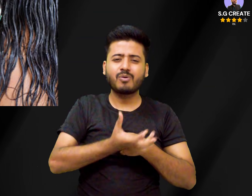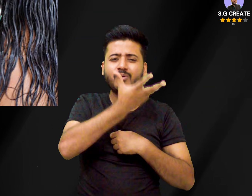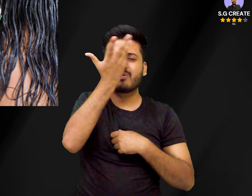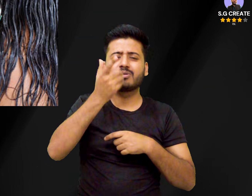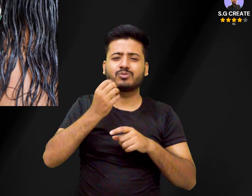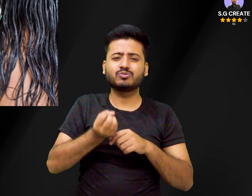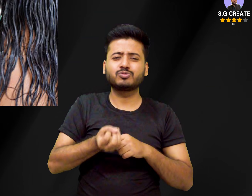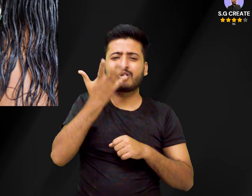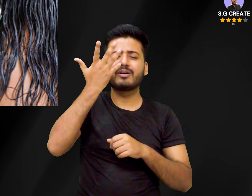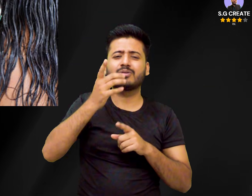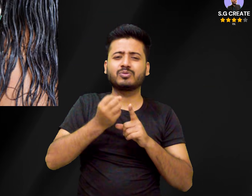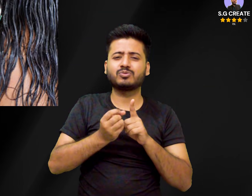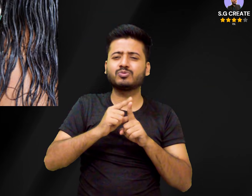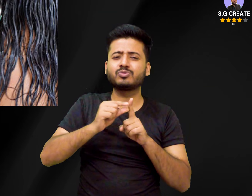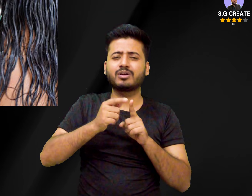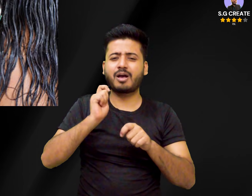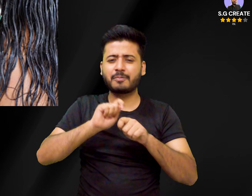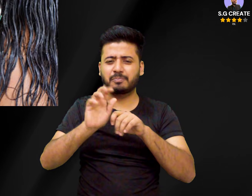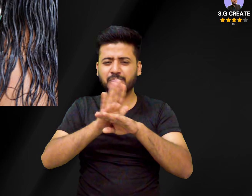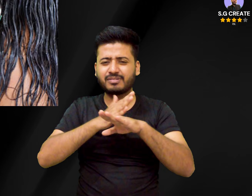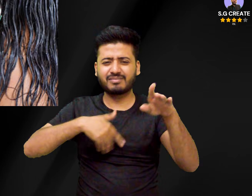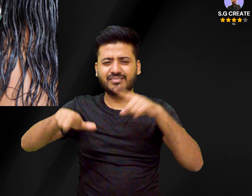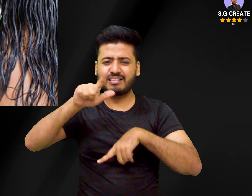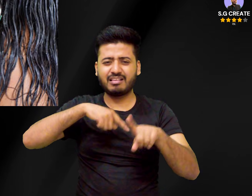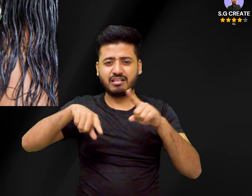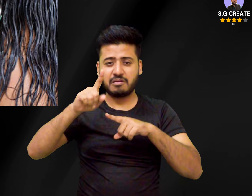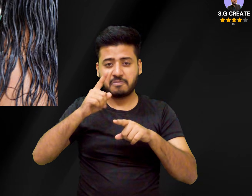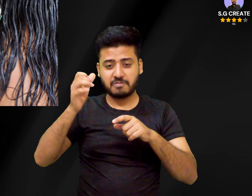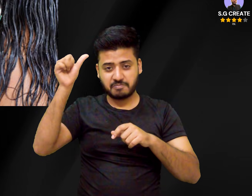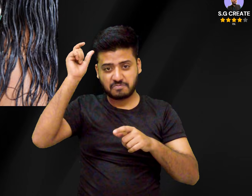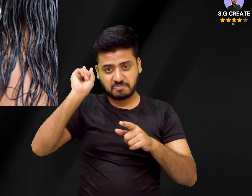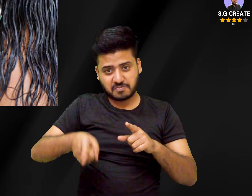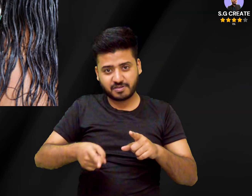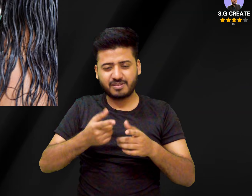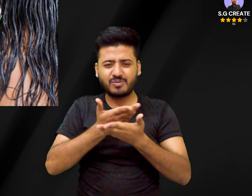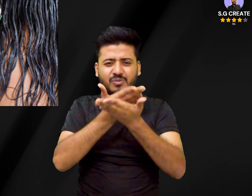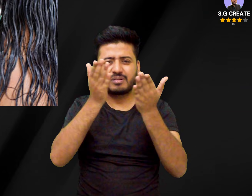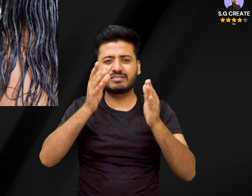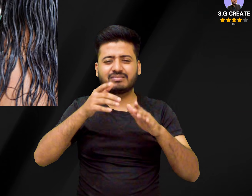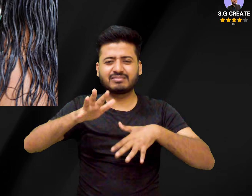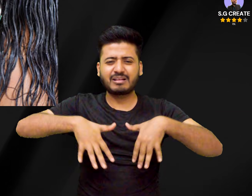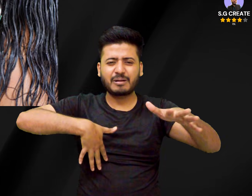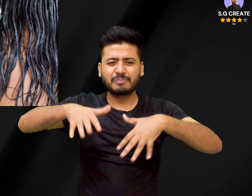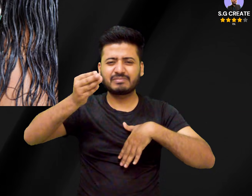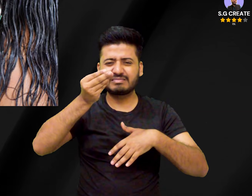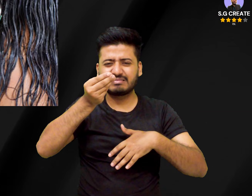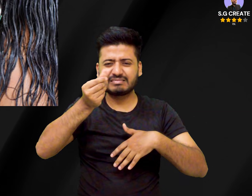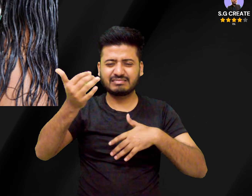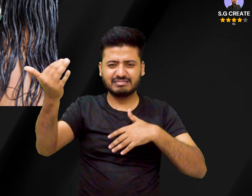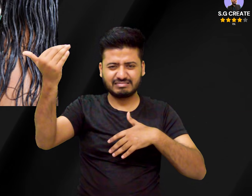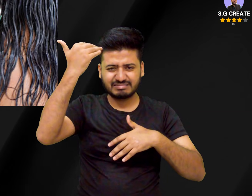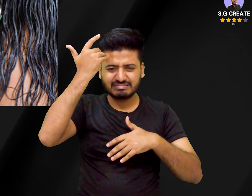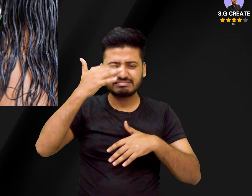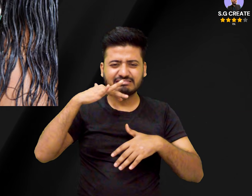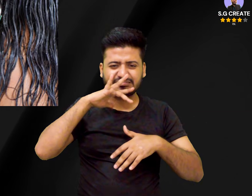antioxidants, and flavor compounds. This process is slower and yields less oil per batch, which is why they are typically more